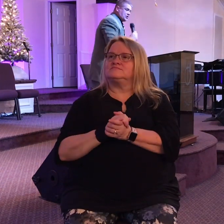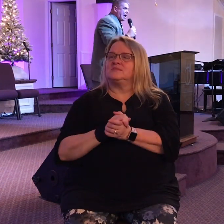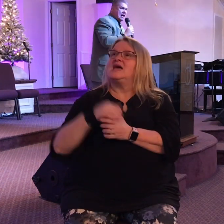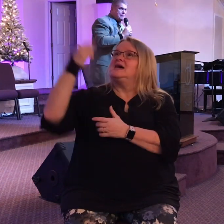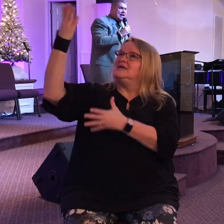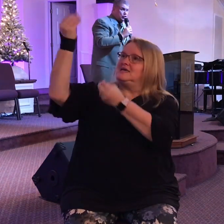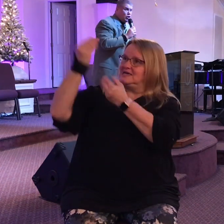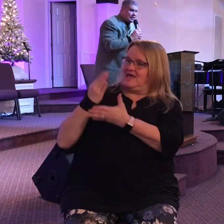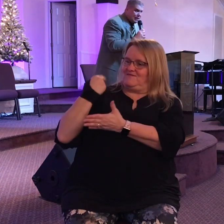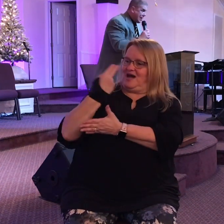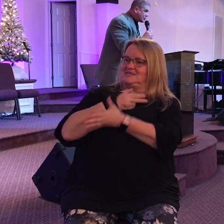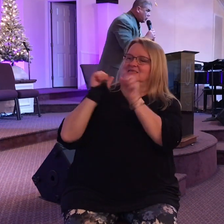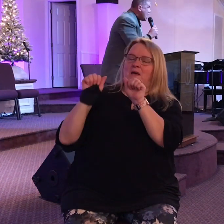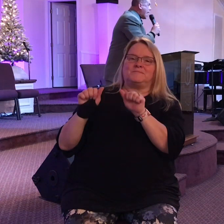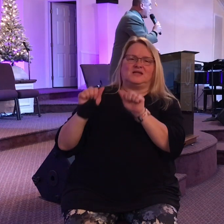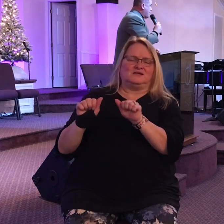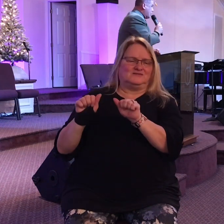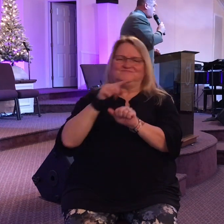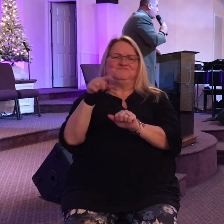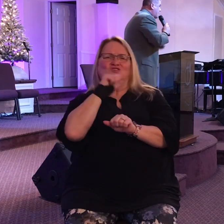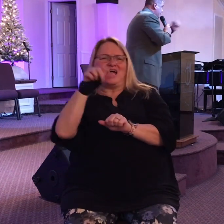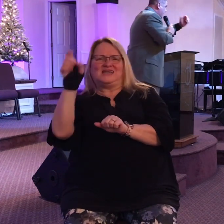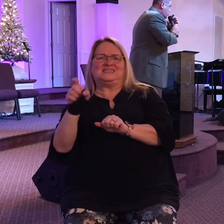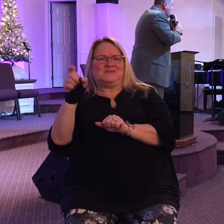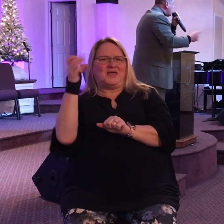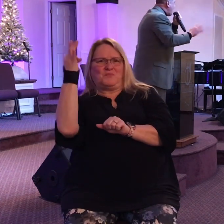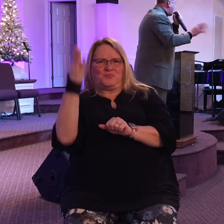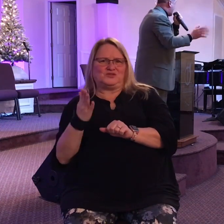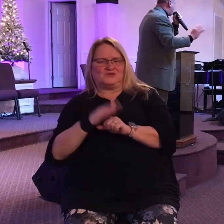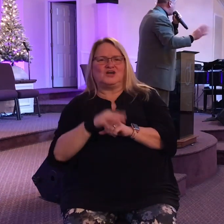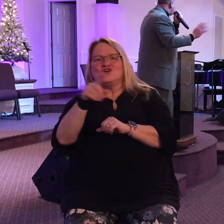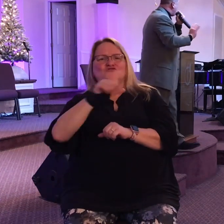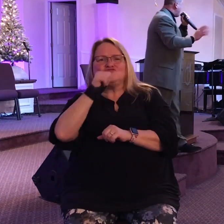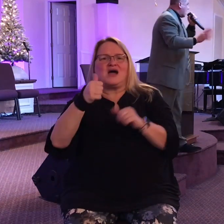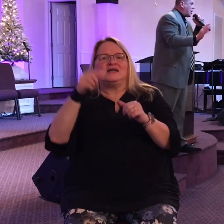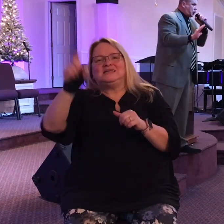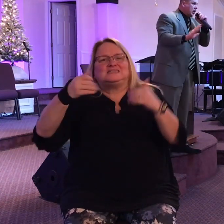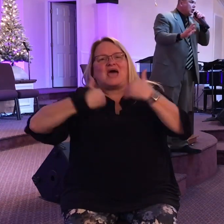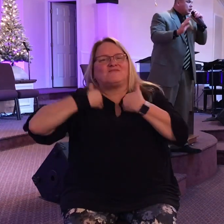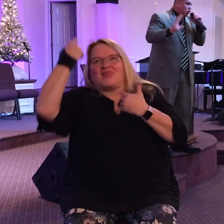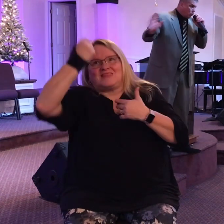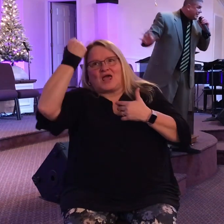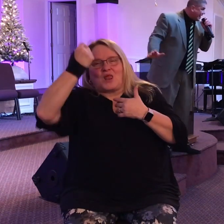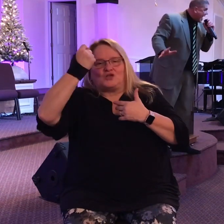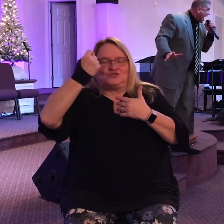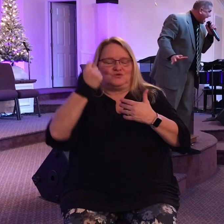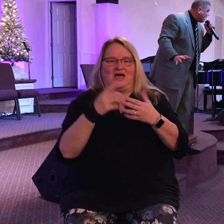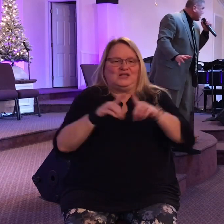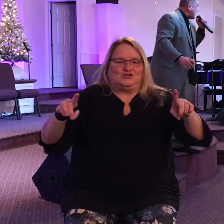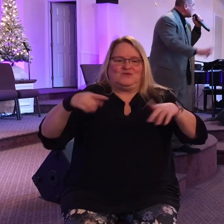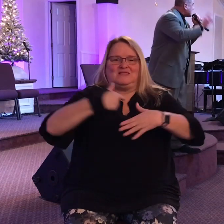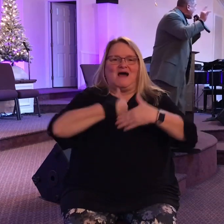ability. You say, I'm not a pastor. You don't have to be a pastor. I'm not a minister. You don't have to be a minister. You don't have to have the theological degree that